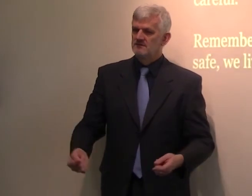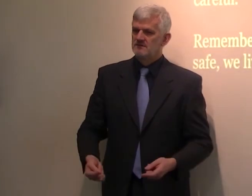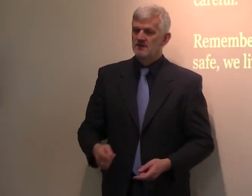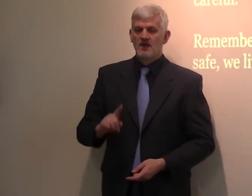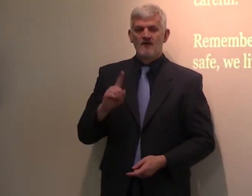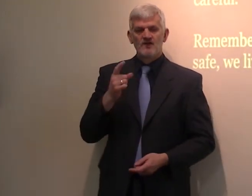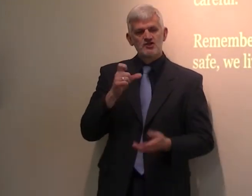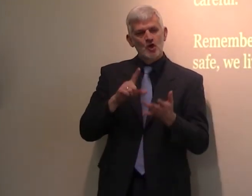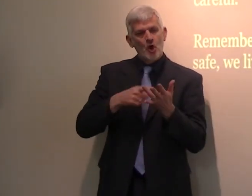10, verse 12.